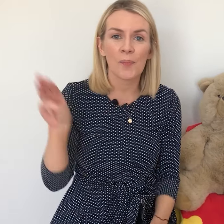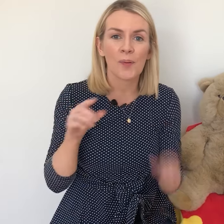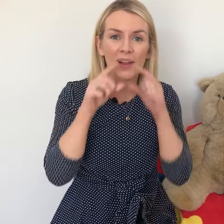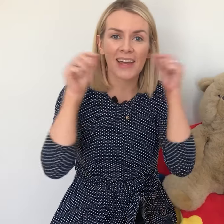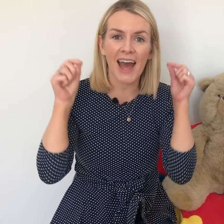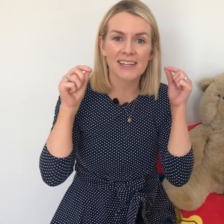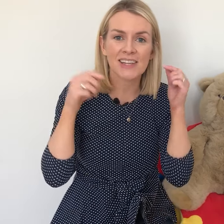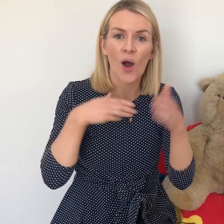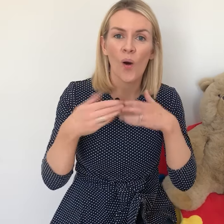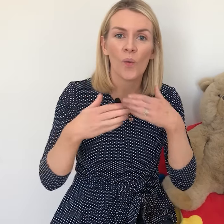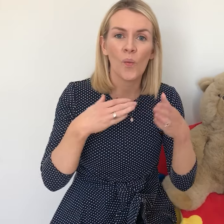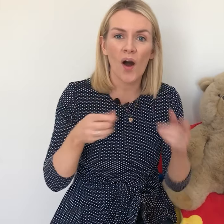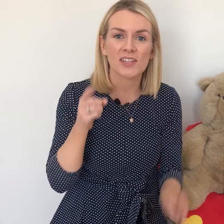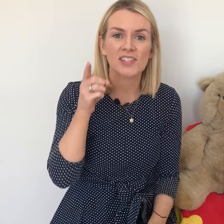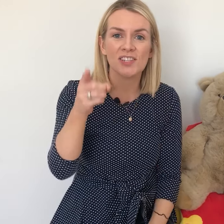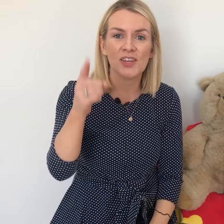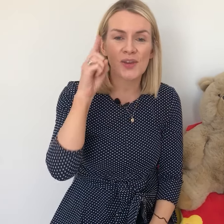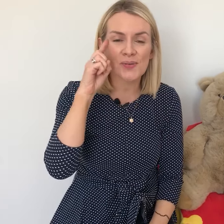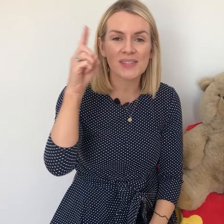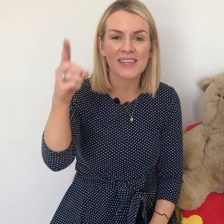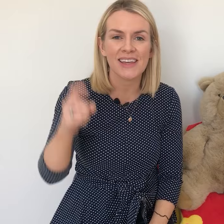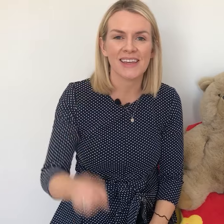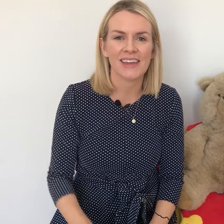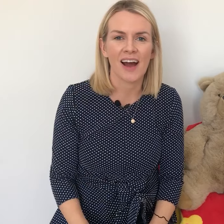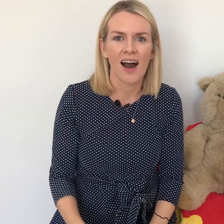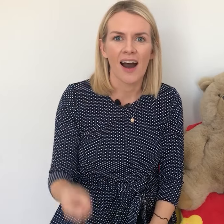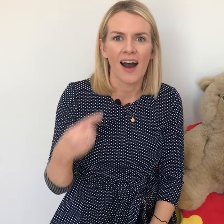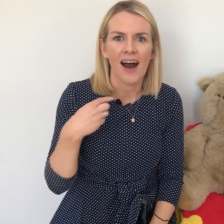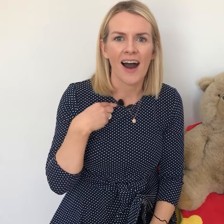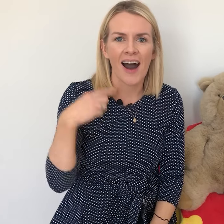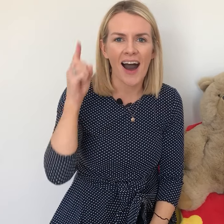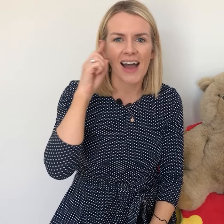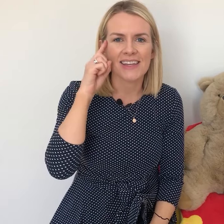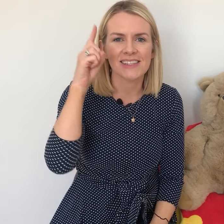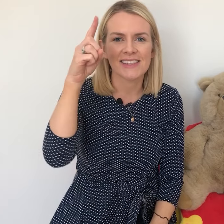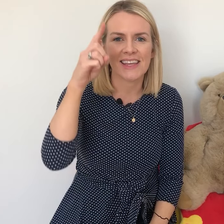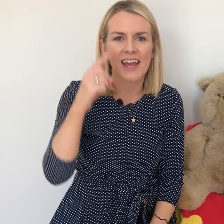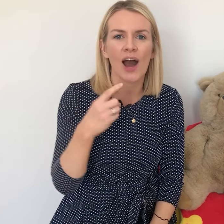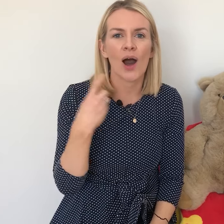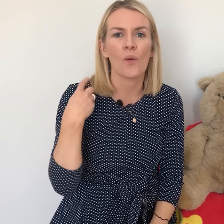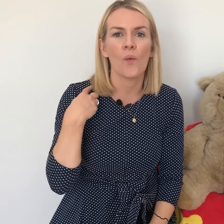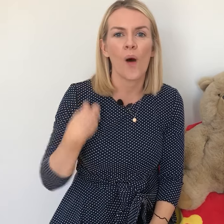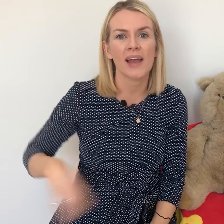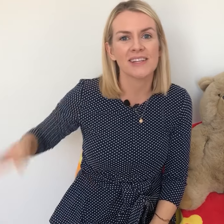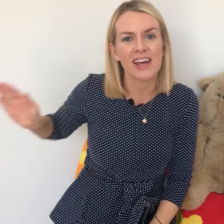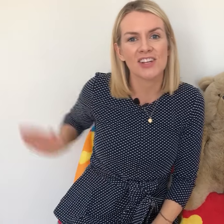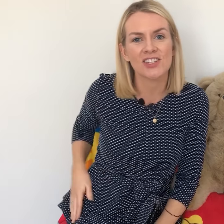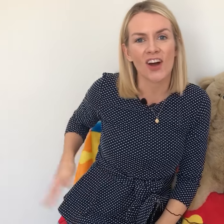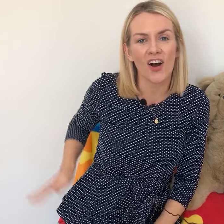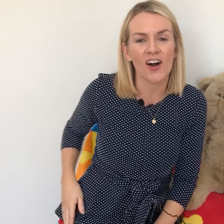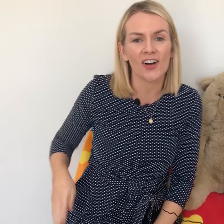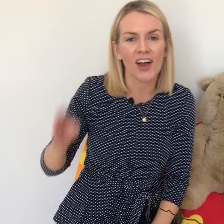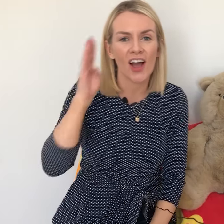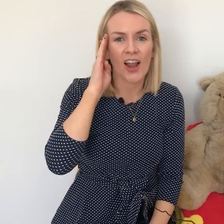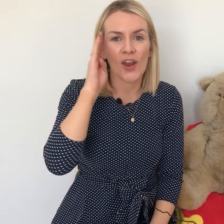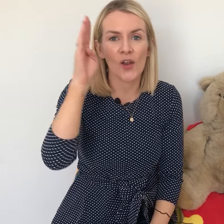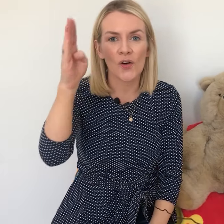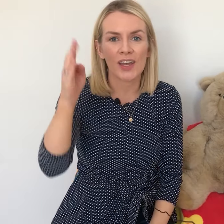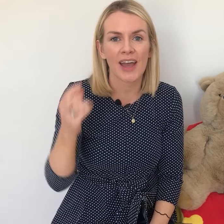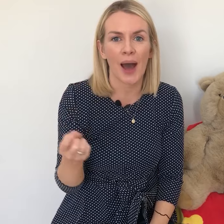Purple cat, what do you see? I see a white dog looking at